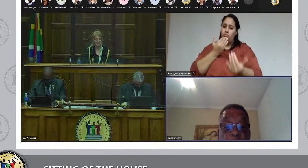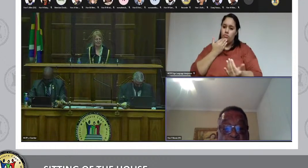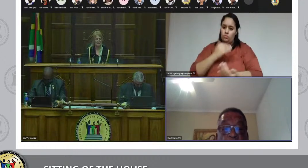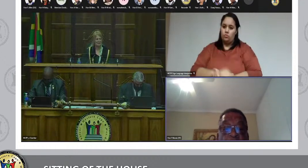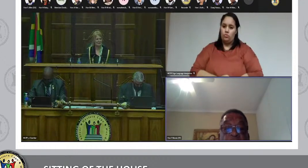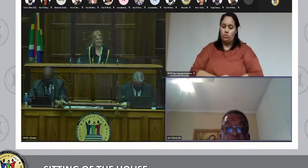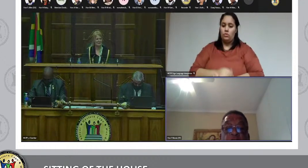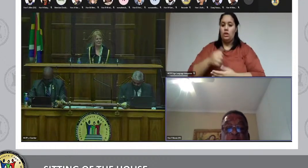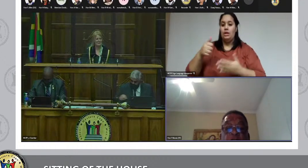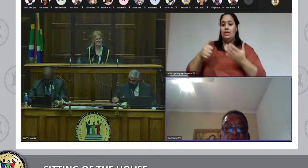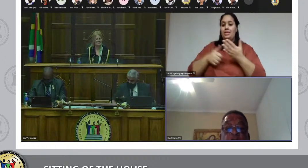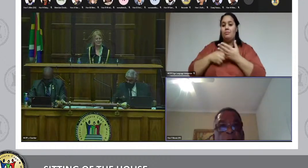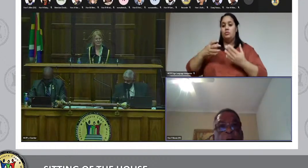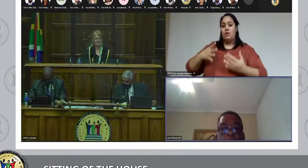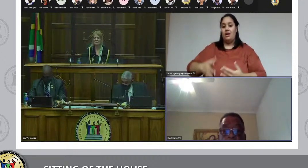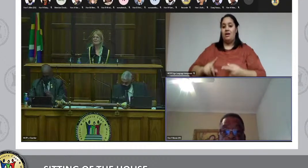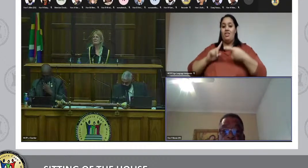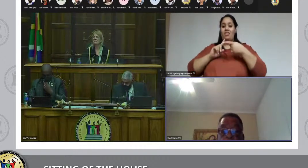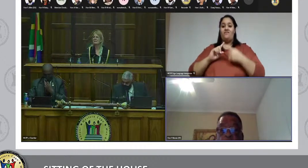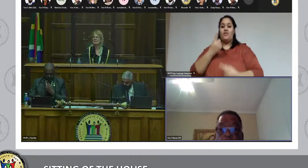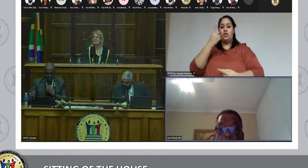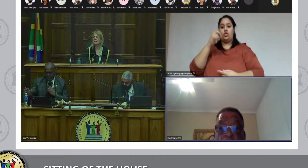Deputy Speaker, on the 1st June